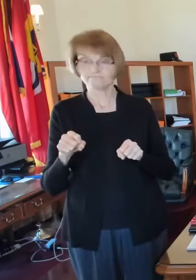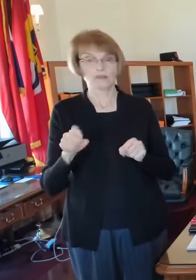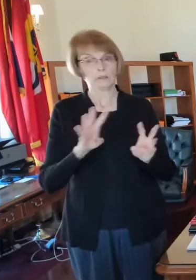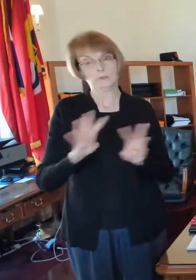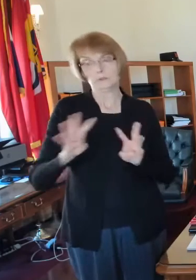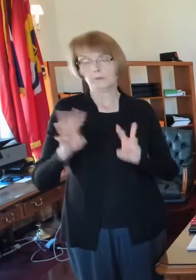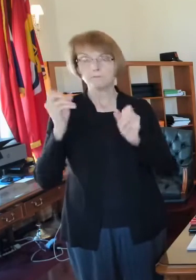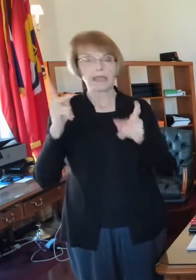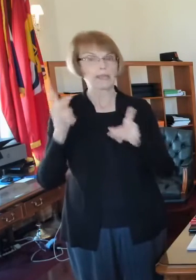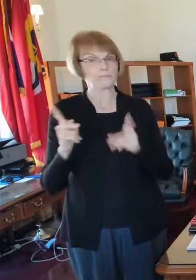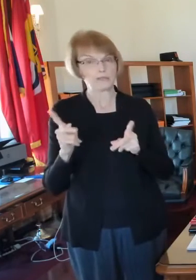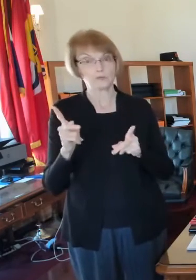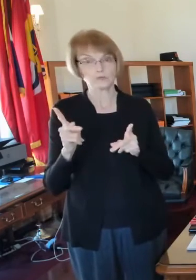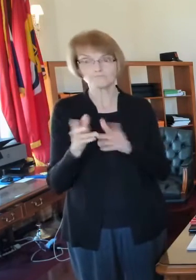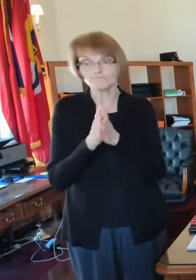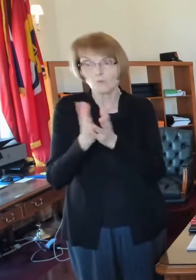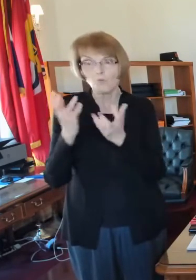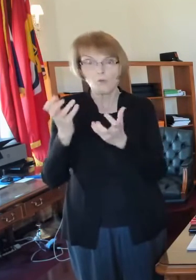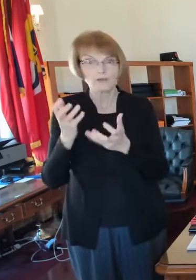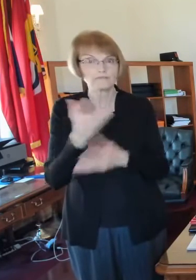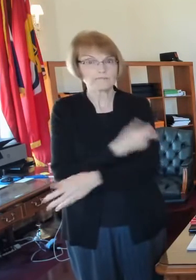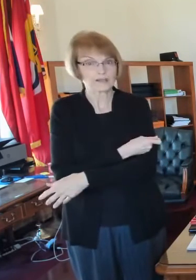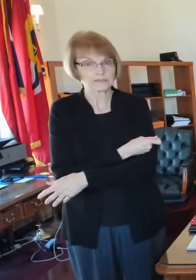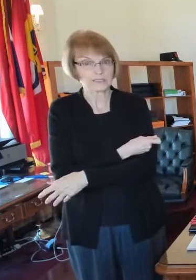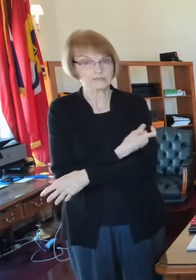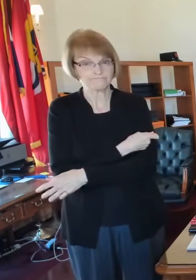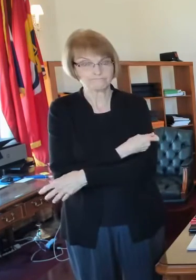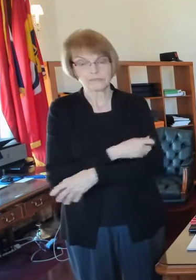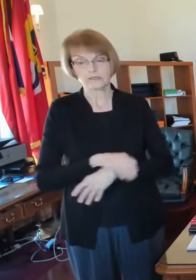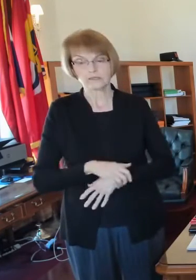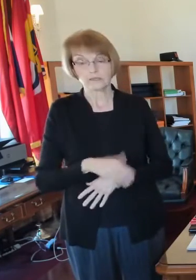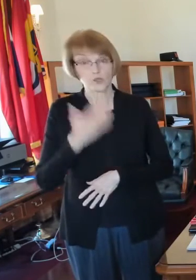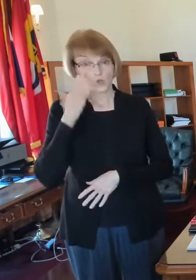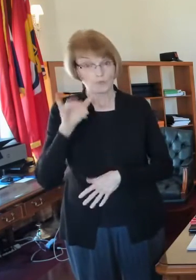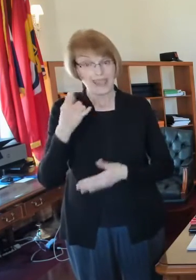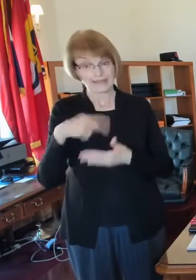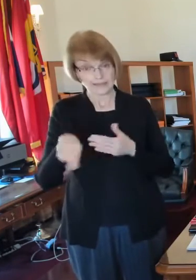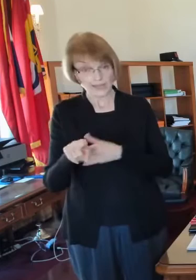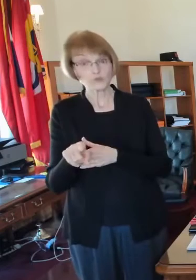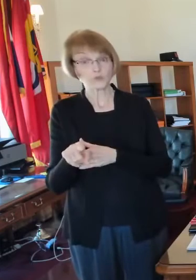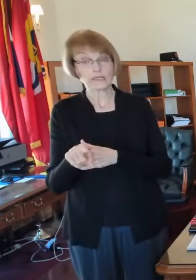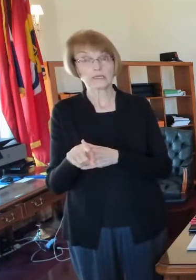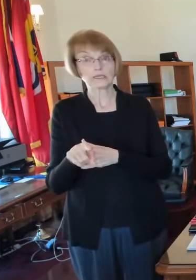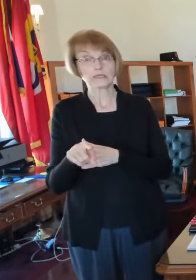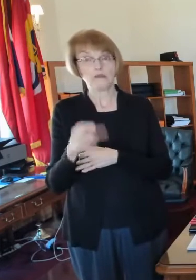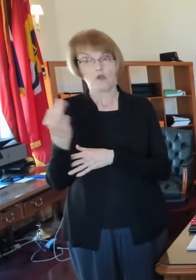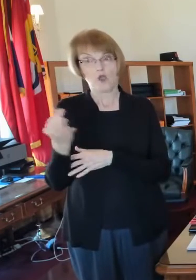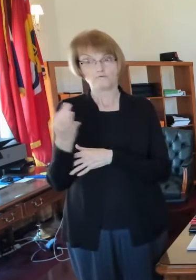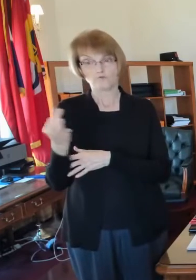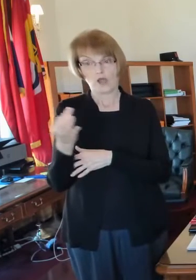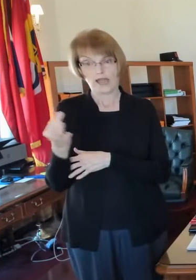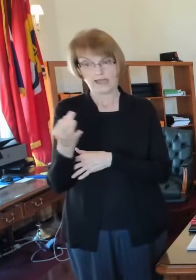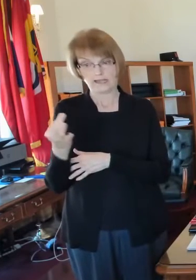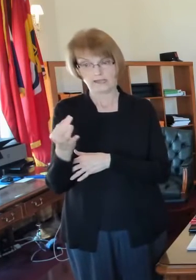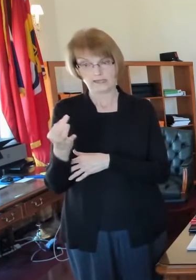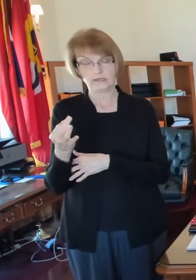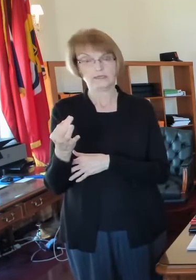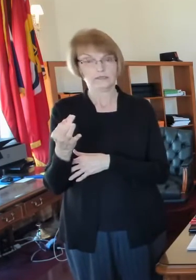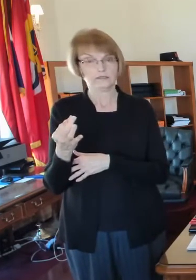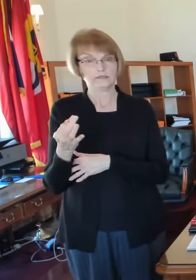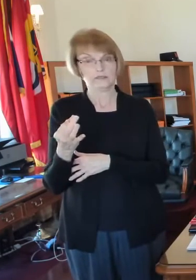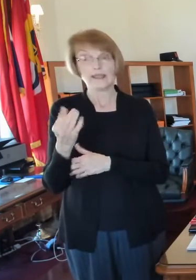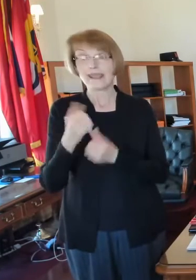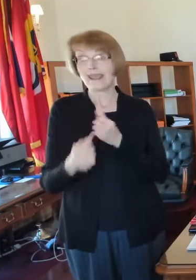people who want to get the vaccine. And as you know, next week on Friday, I guess is the date